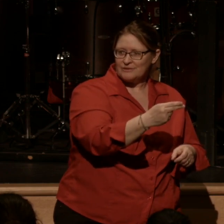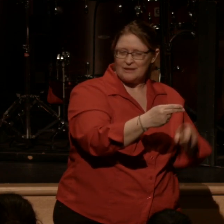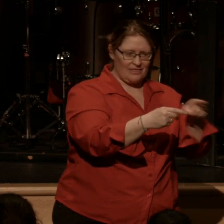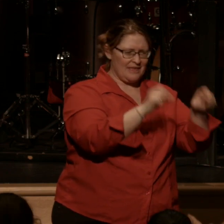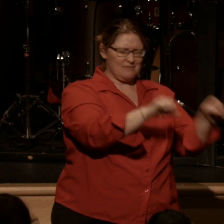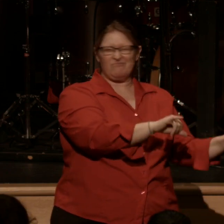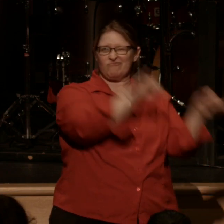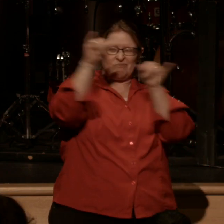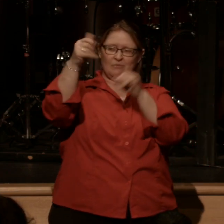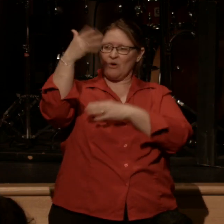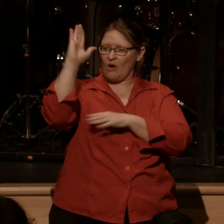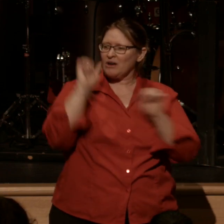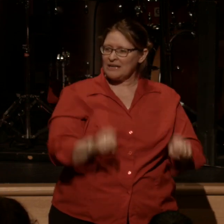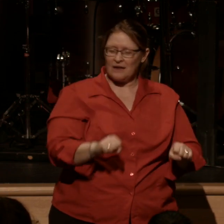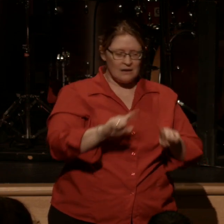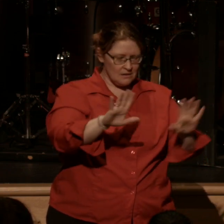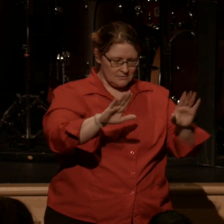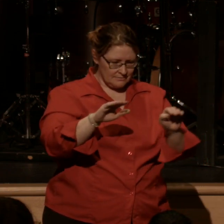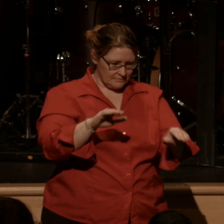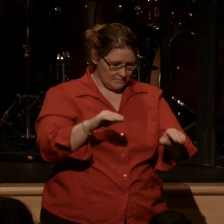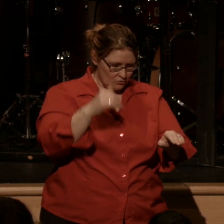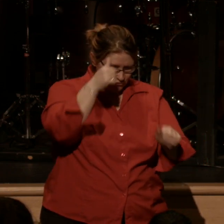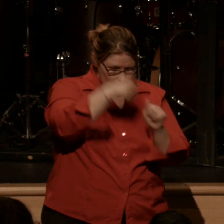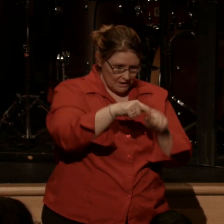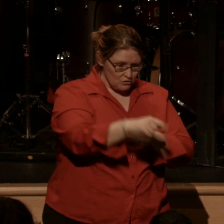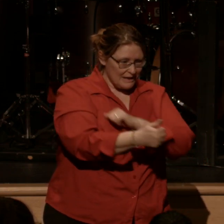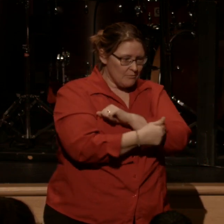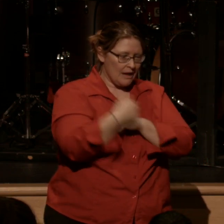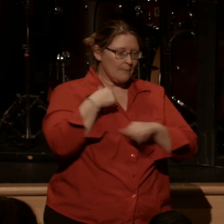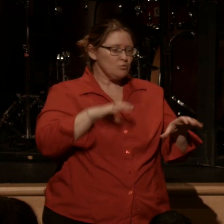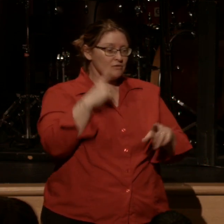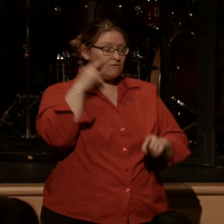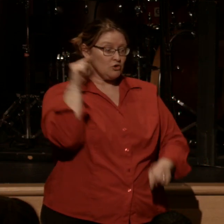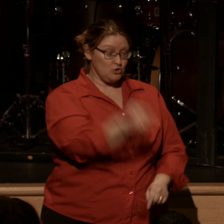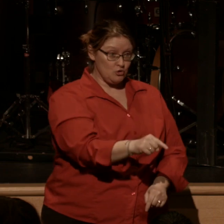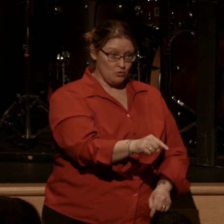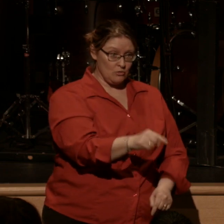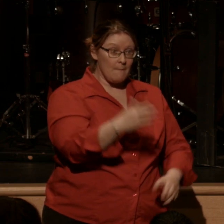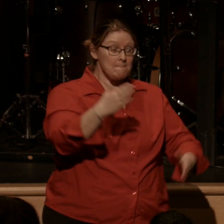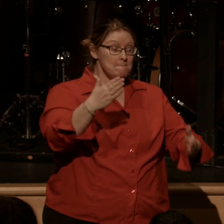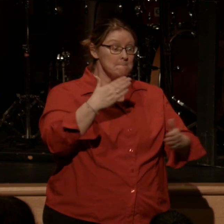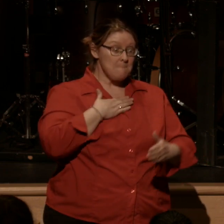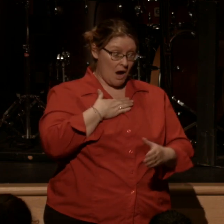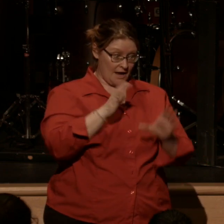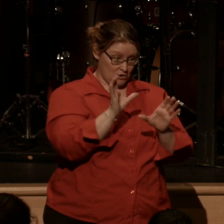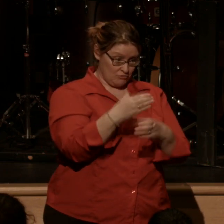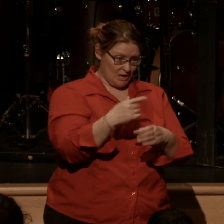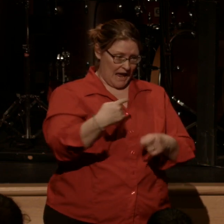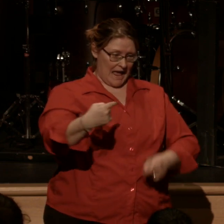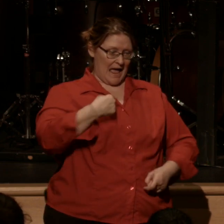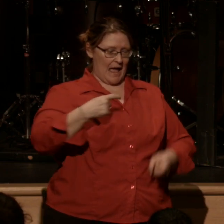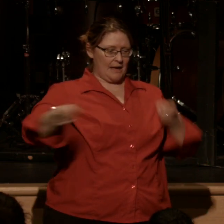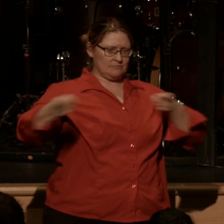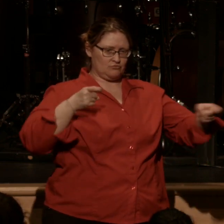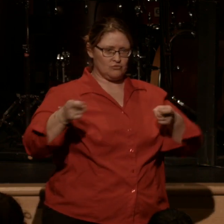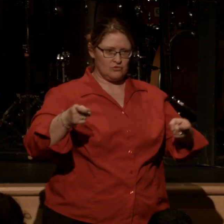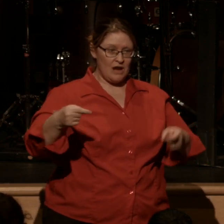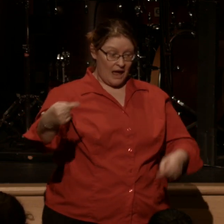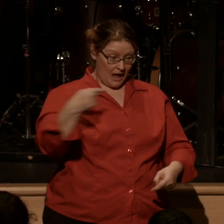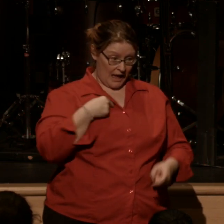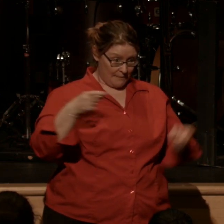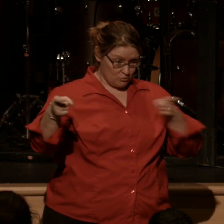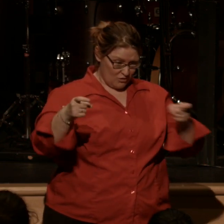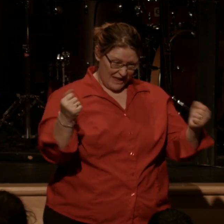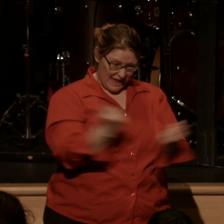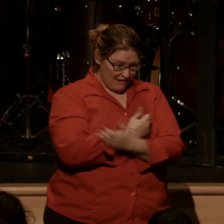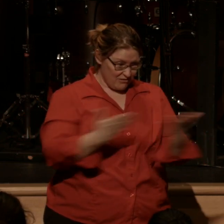like God, I want to remind you, Abraham, I will do this for you. It's my creation. I'm still in charge. I'm in control